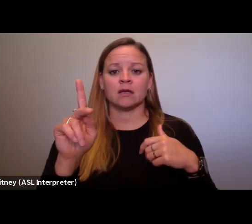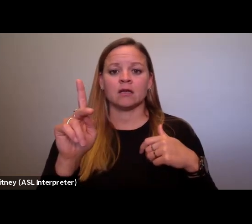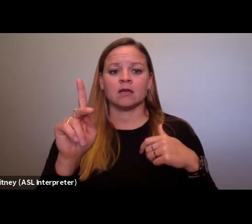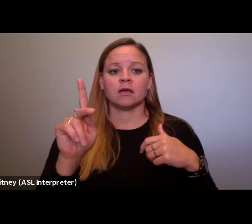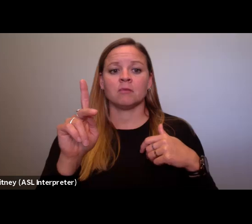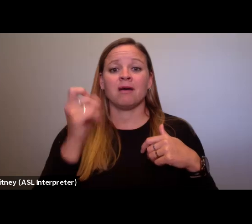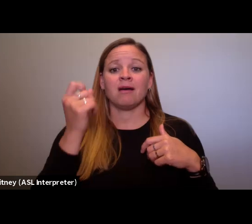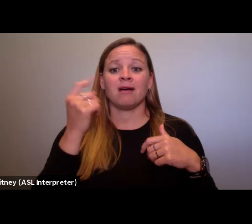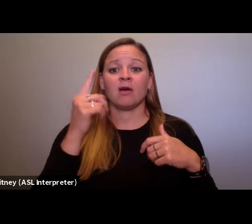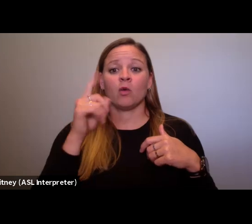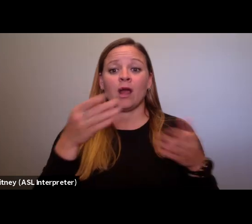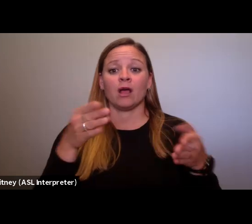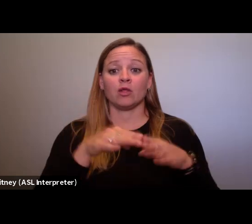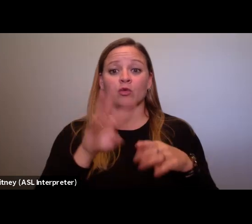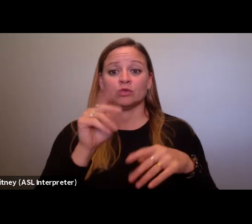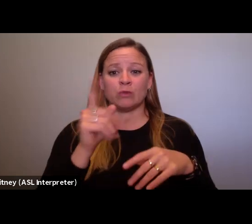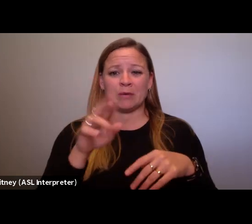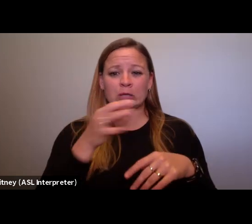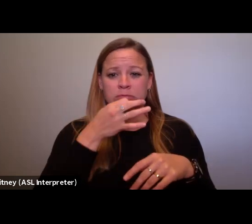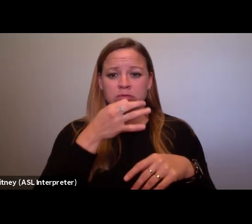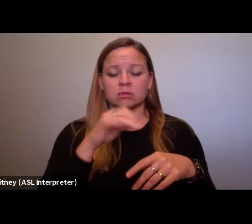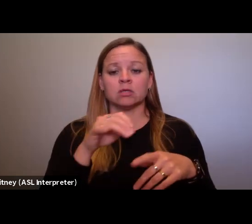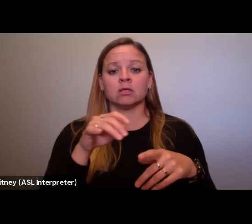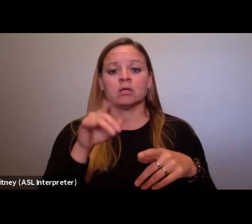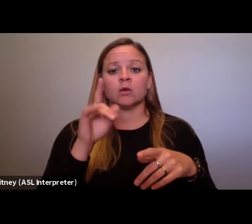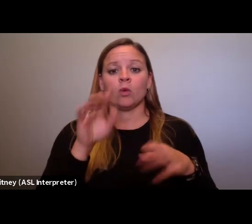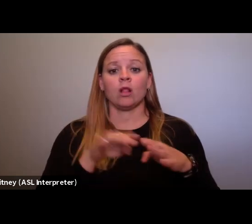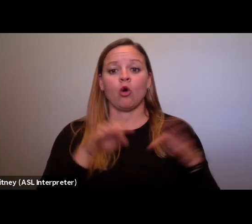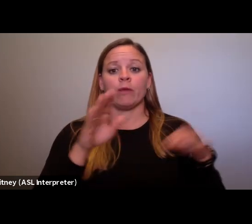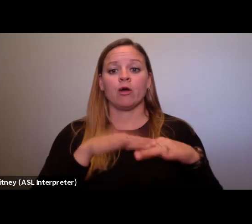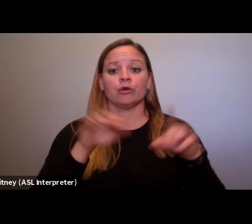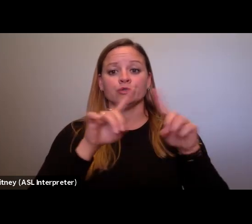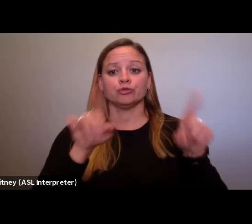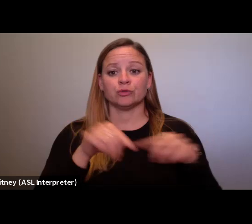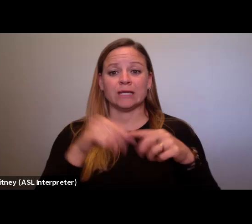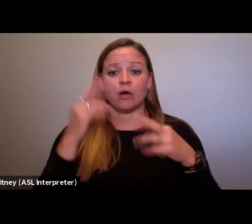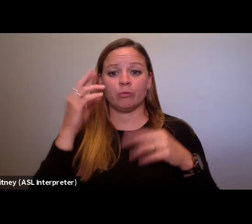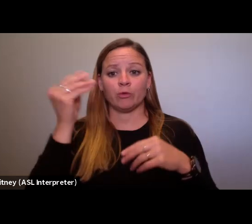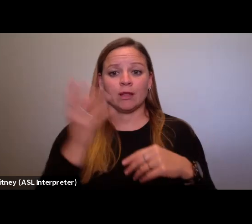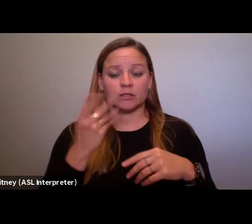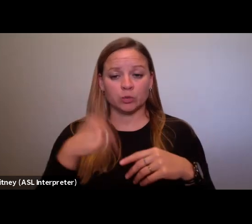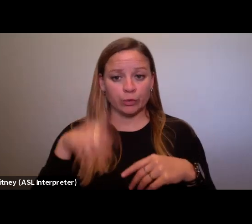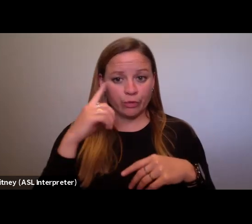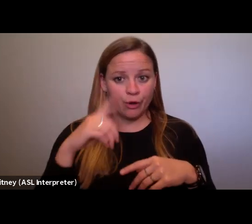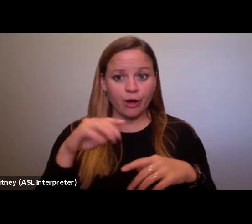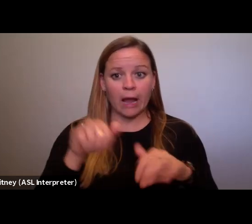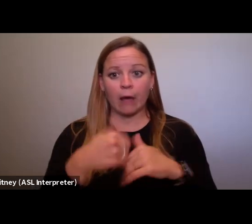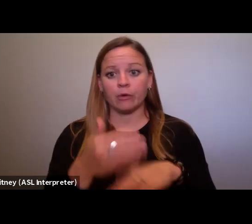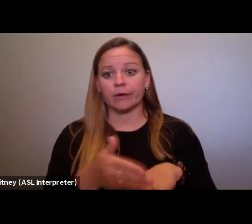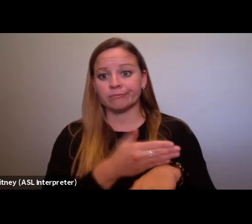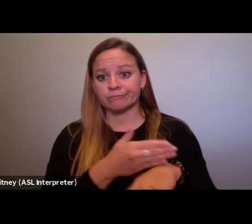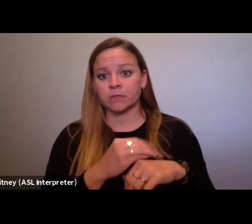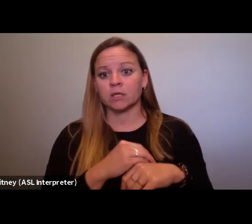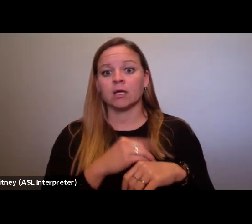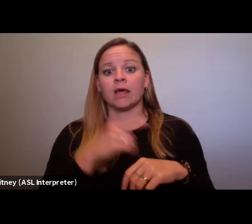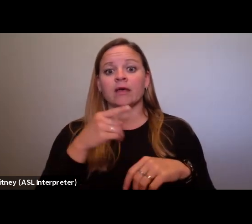But remember, when I close the webinar in just a moment here, it's going to open on your screen. I hope you'll let us know what you thought, what we could do better.